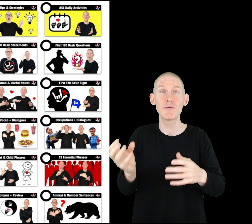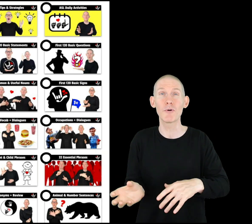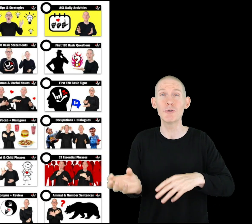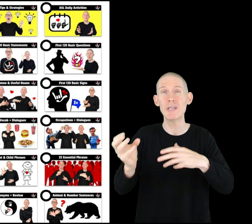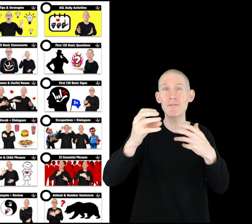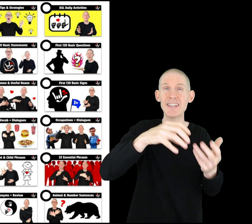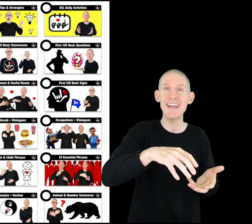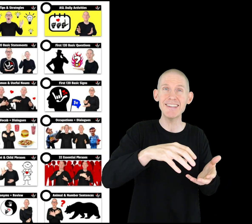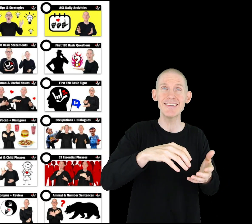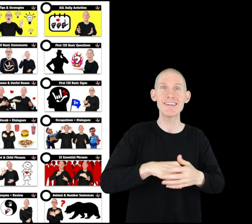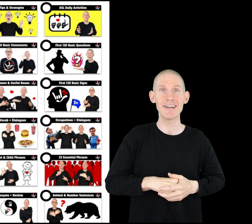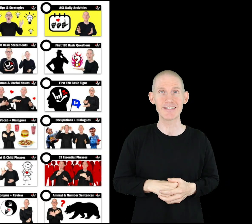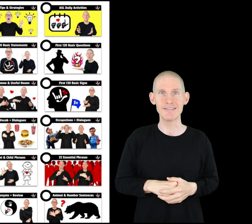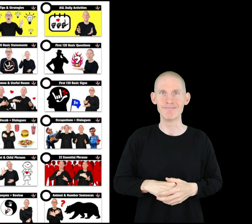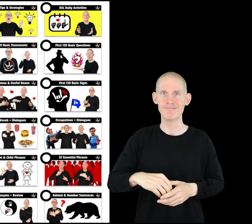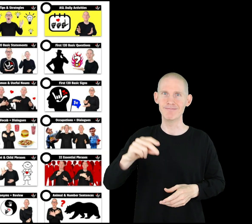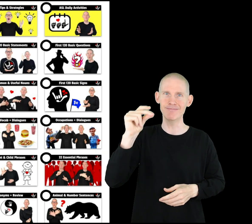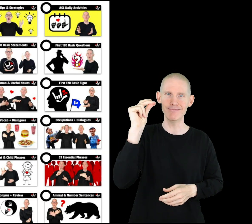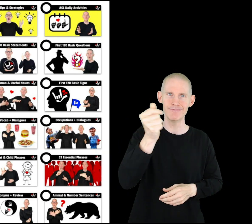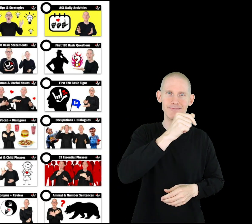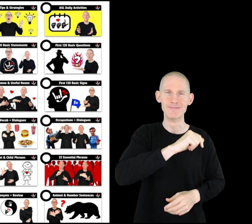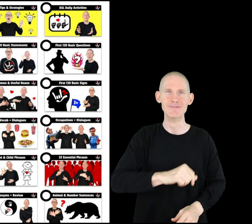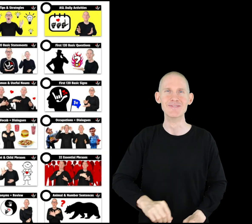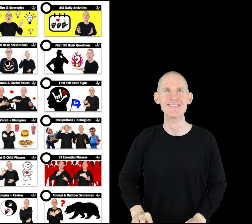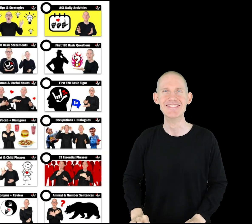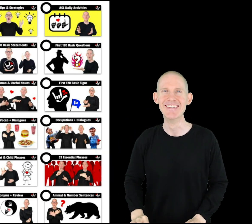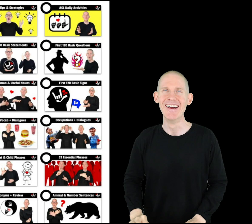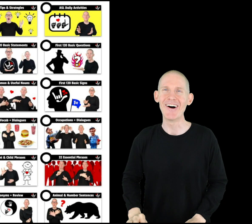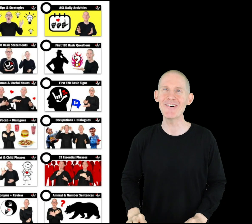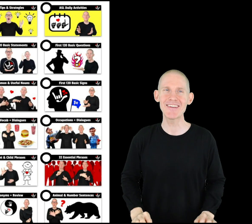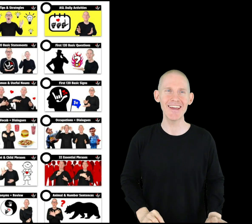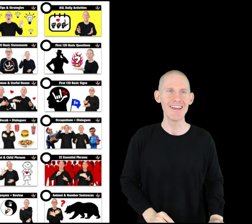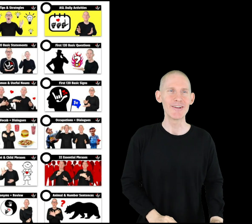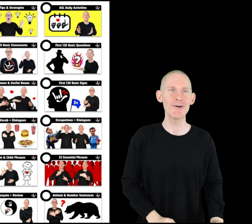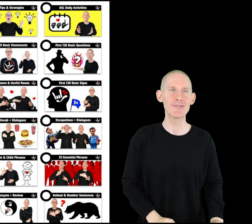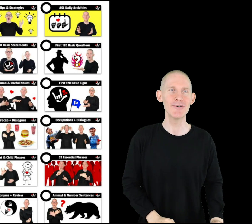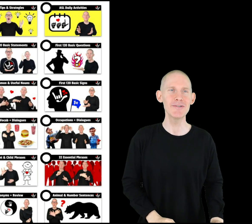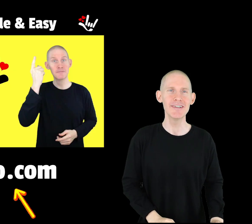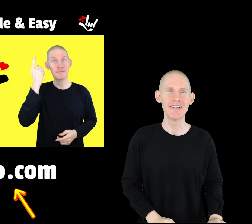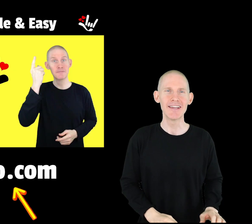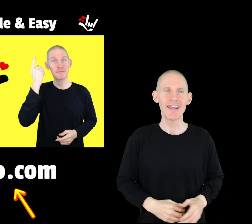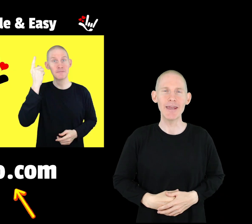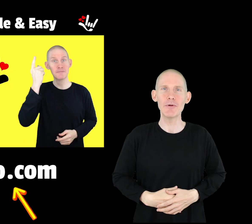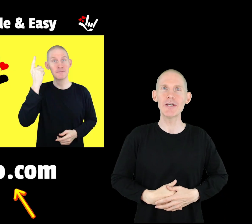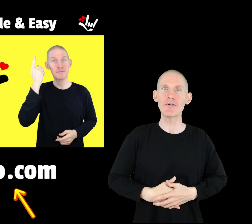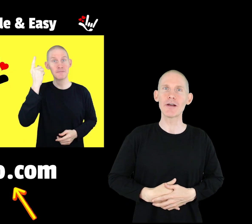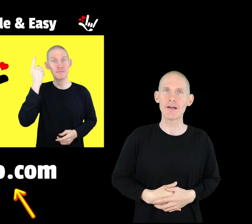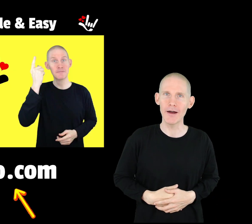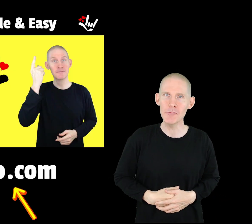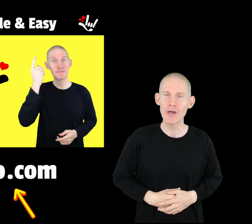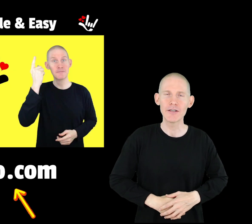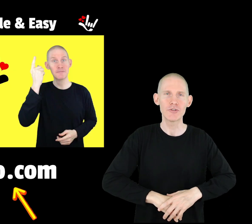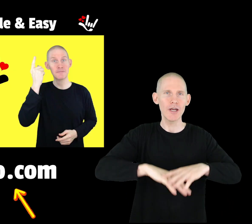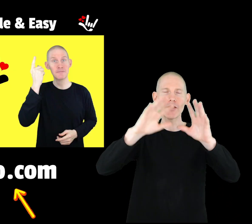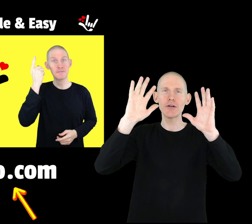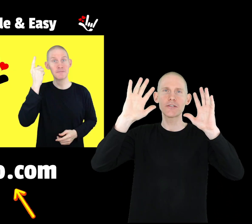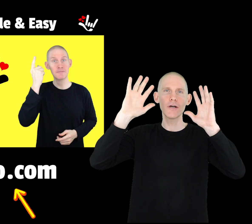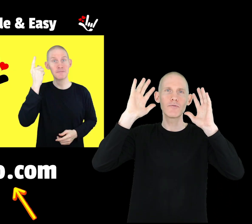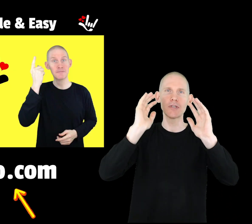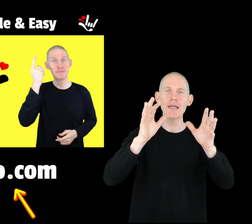the kids go to bed, at work, at your lunchtime, whenever you can make progress and continue to improve your skills. And even if you have a live in-person